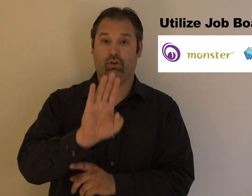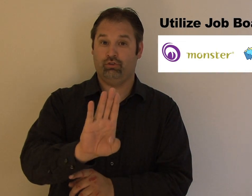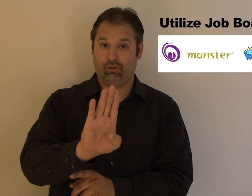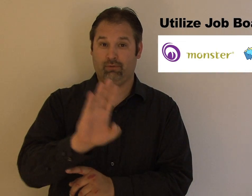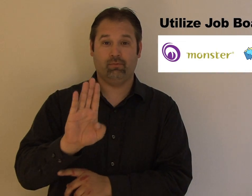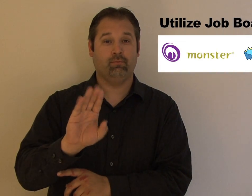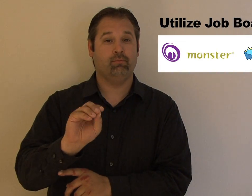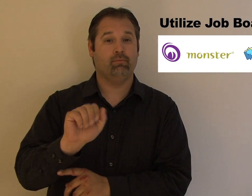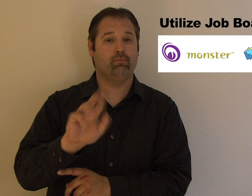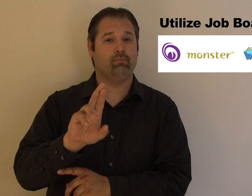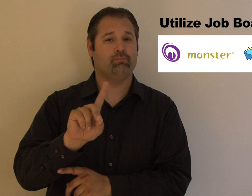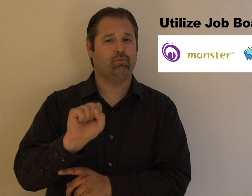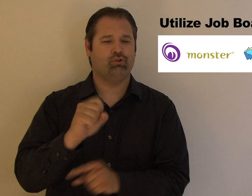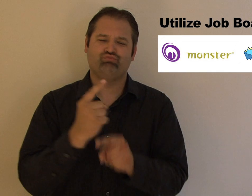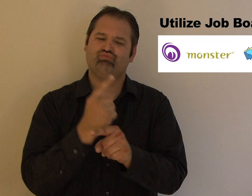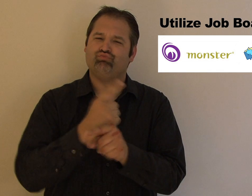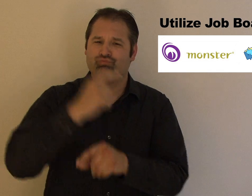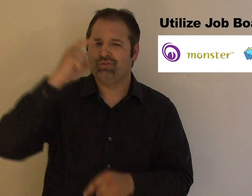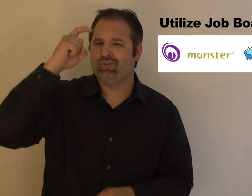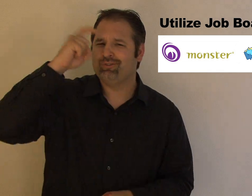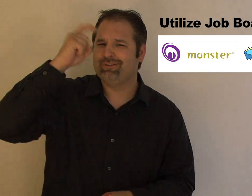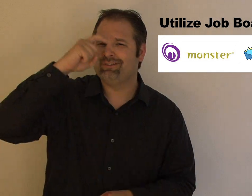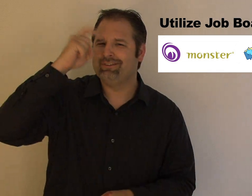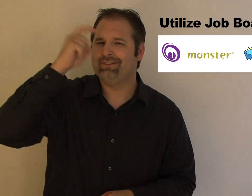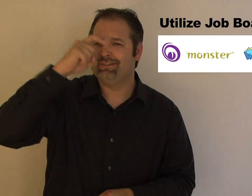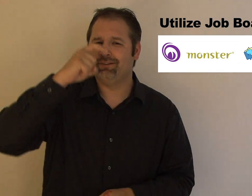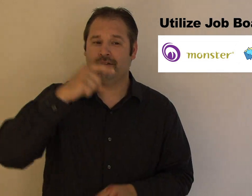How to utilize job boards wisely.